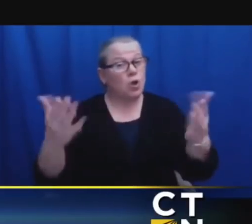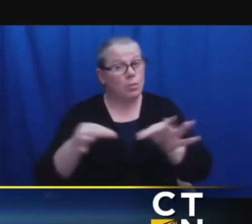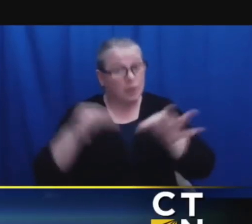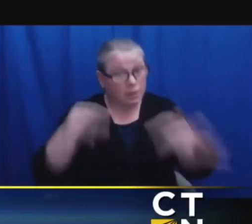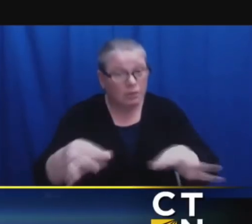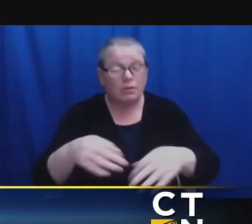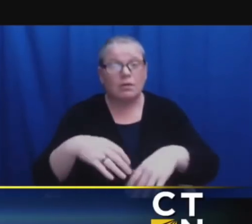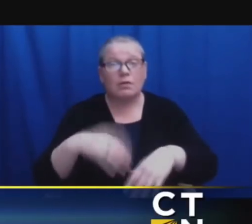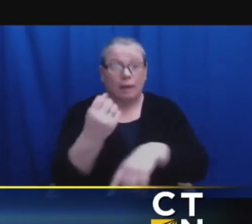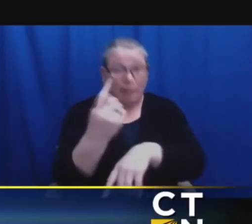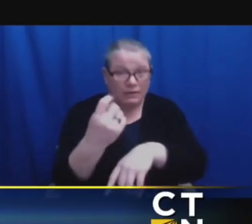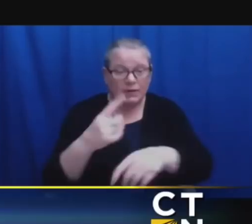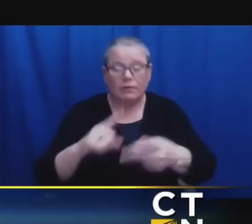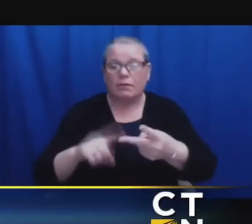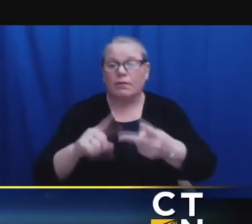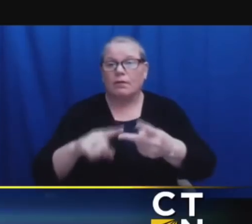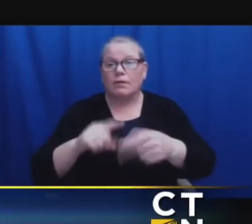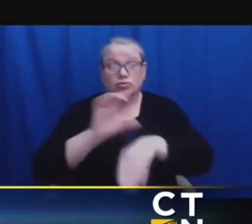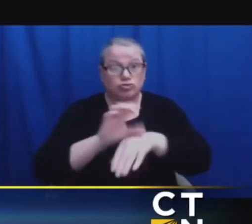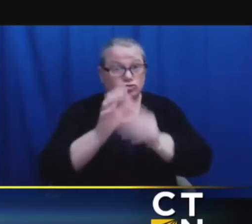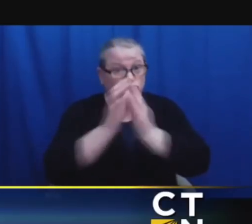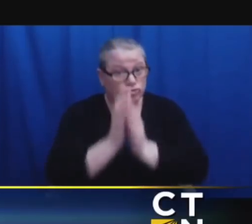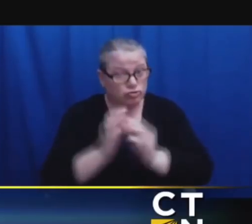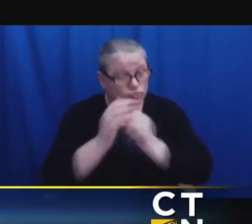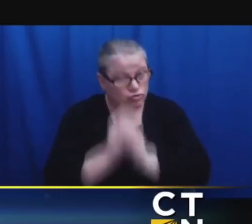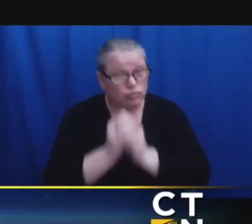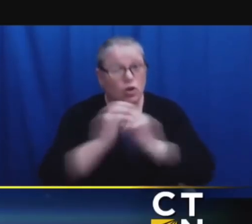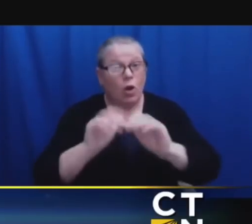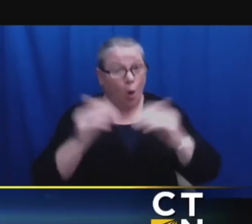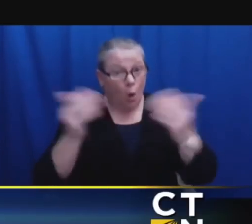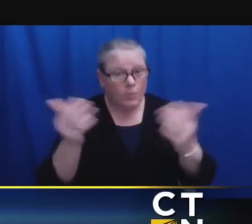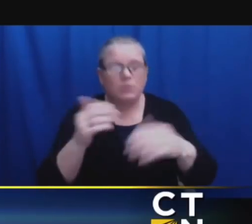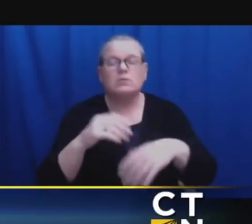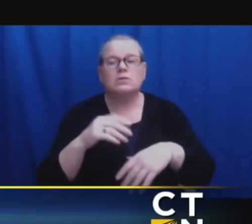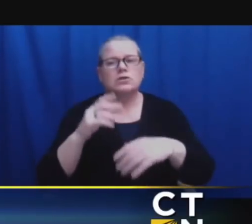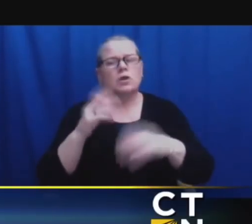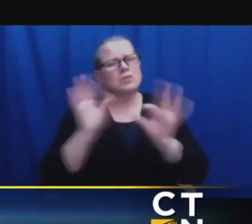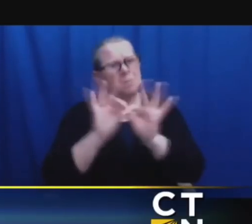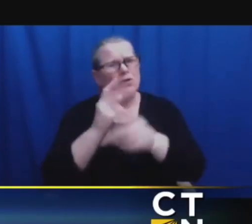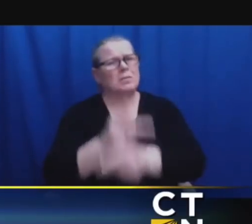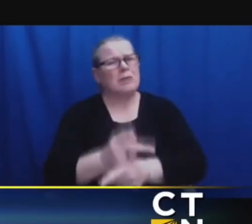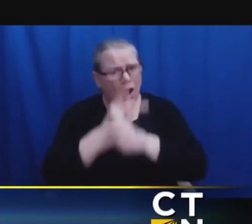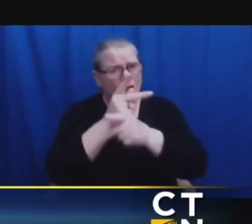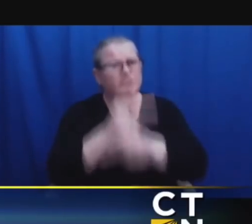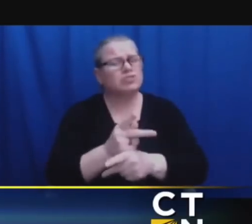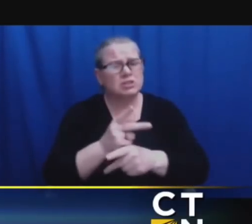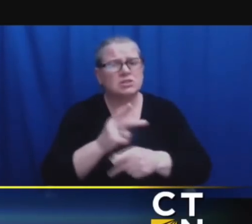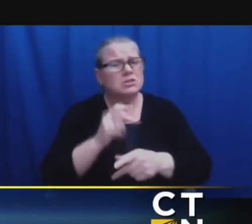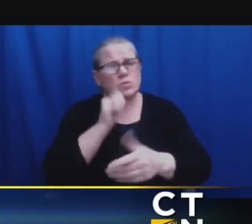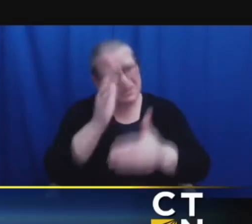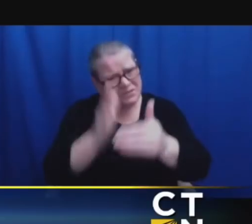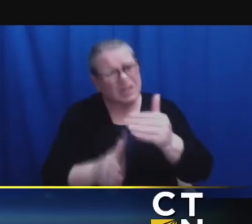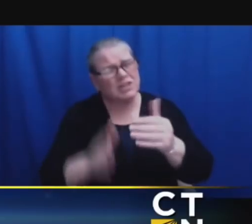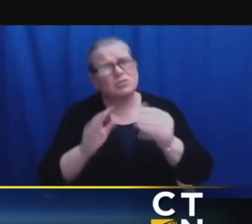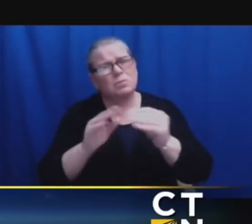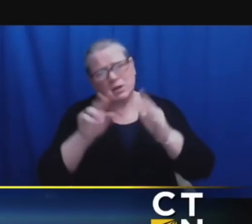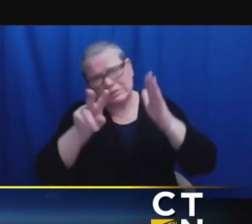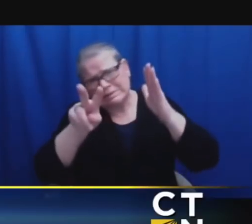attention, there's some pretty cloudy skies out there, but somewhere behind there's the sun. And I think it's getting closer.